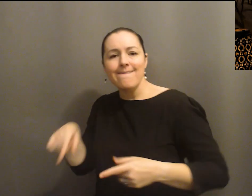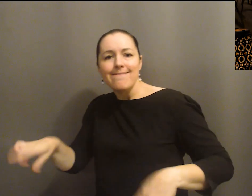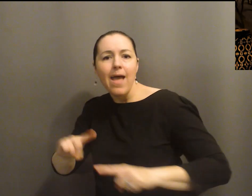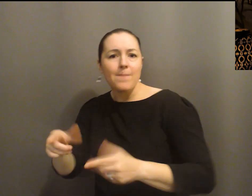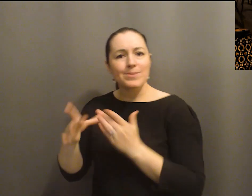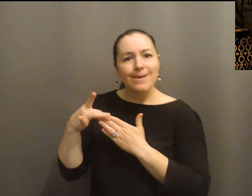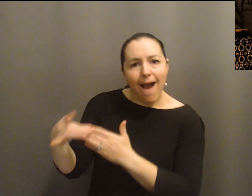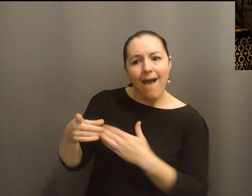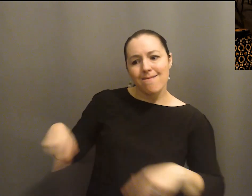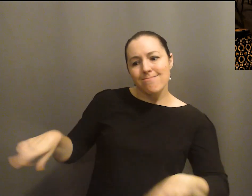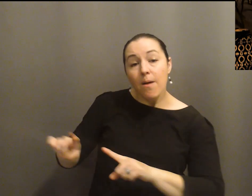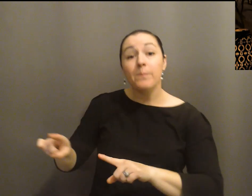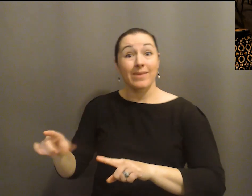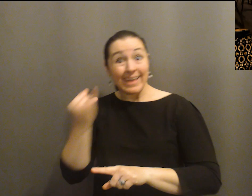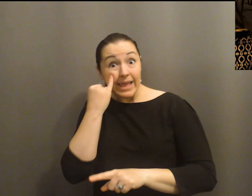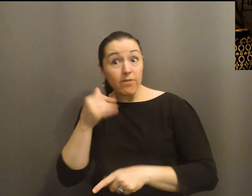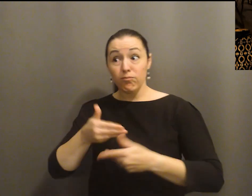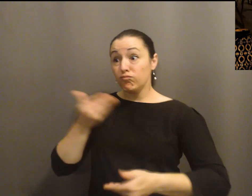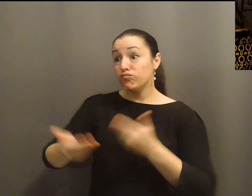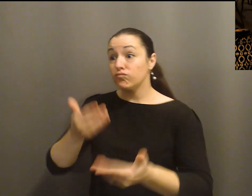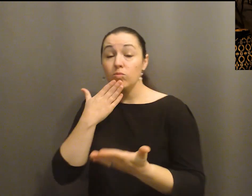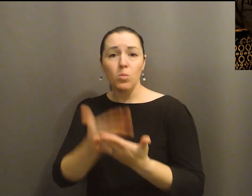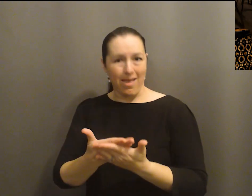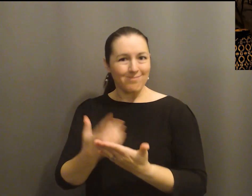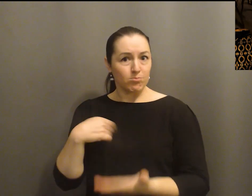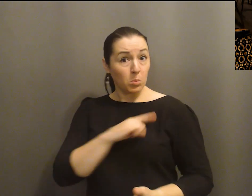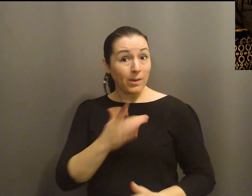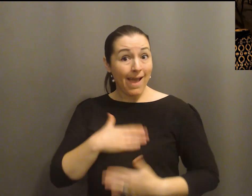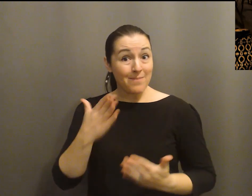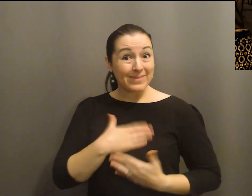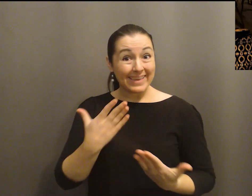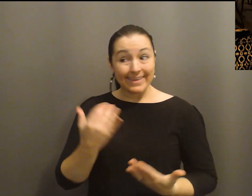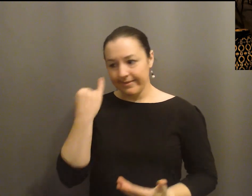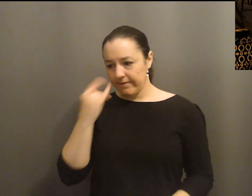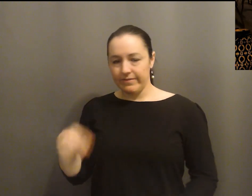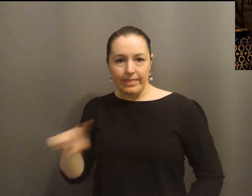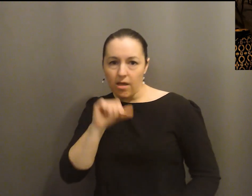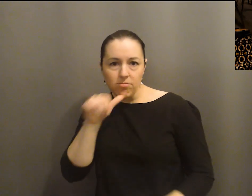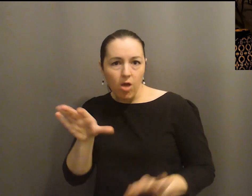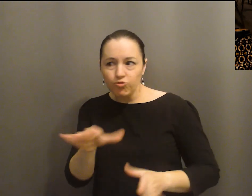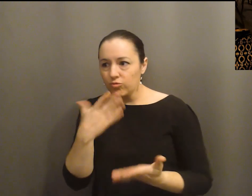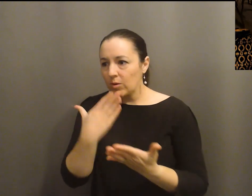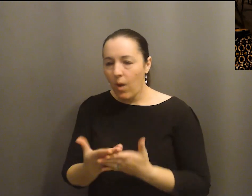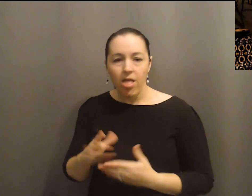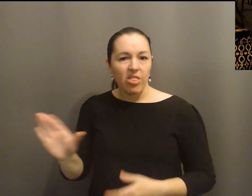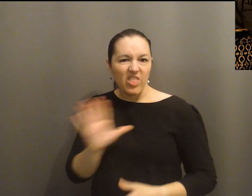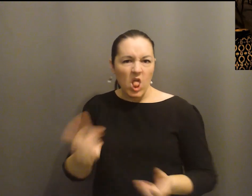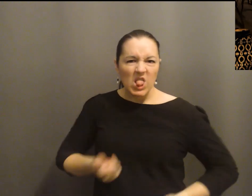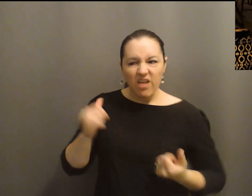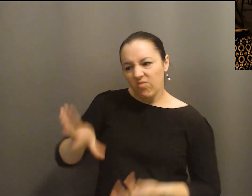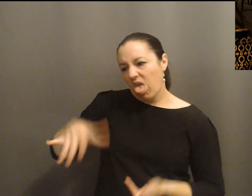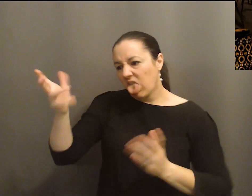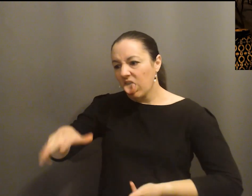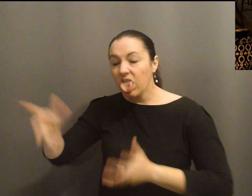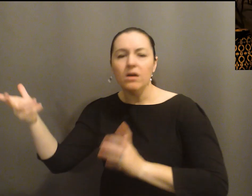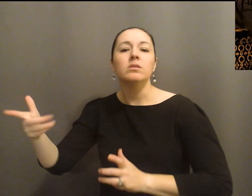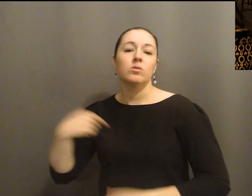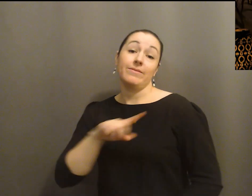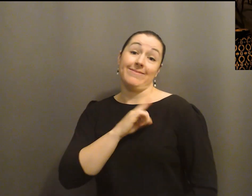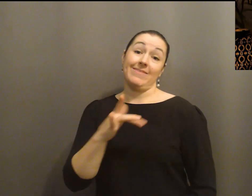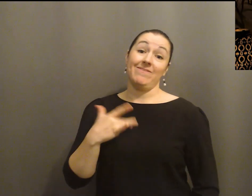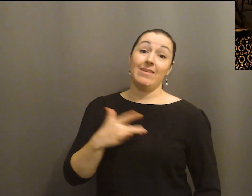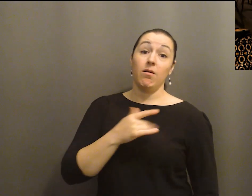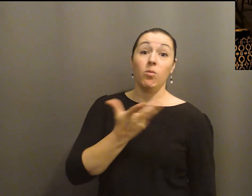them If all's going well We're happy But if they're not doing well And they're messing up their life And jacking up their life